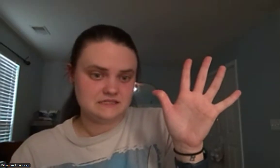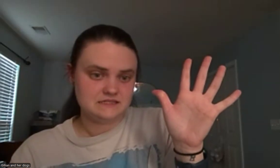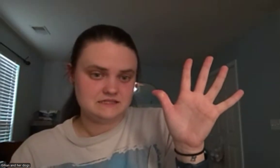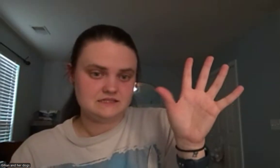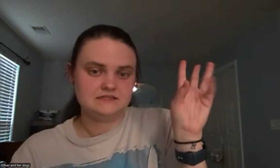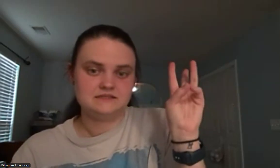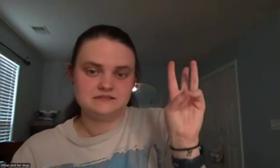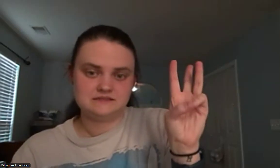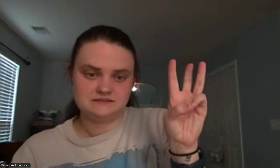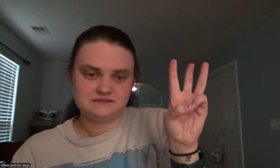6,